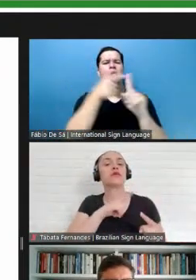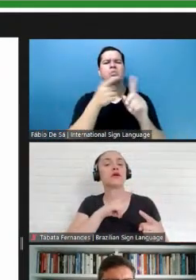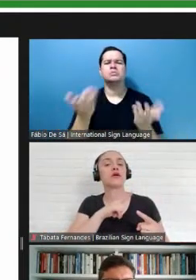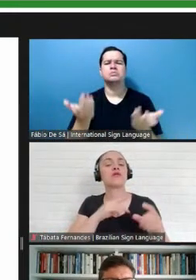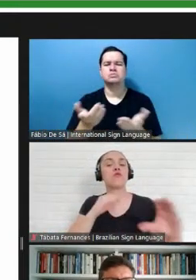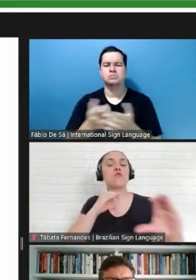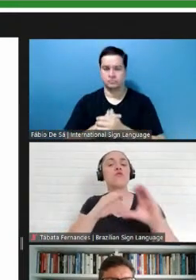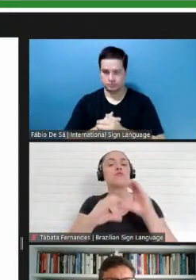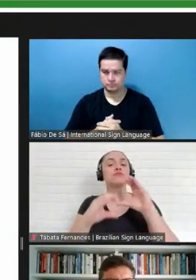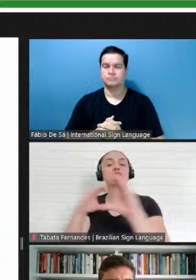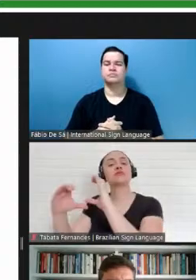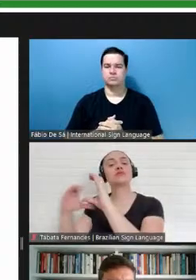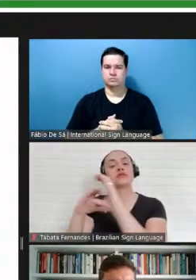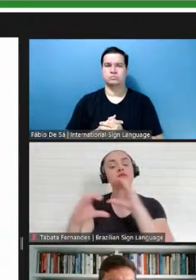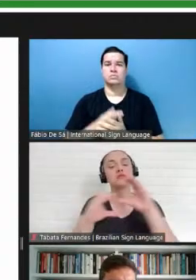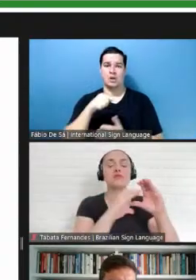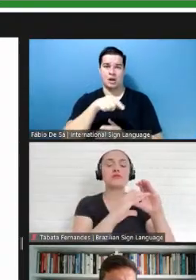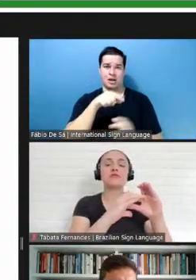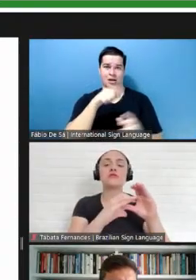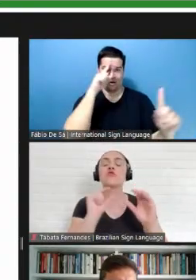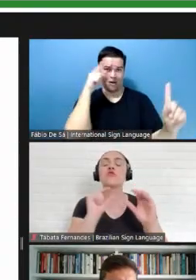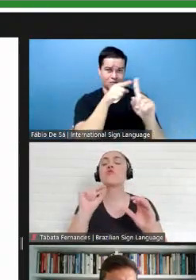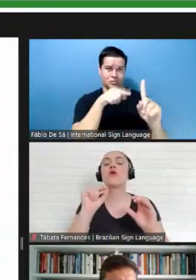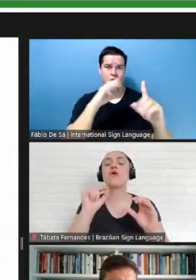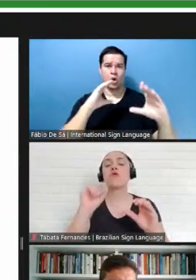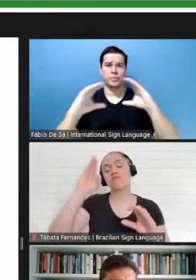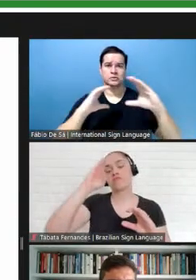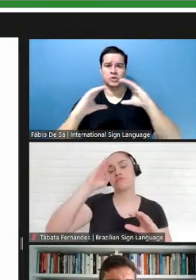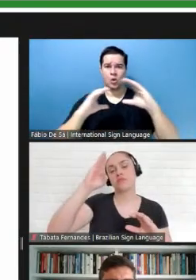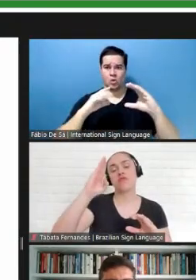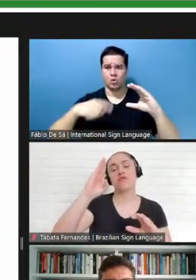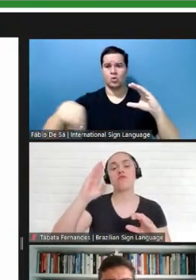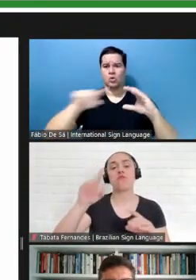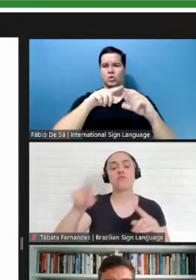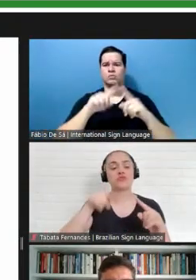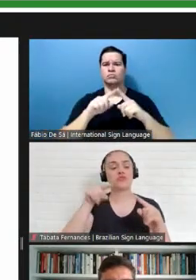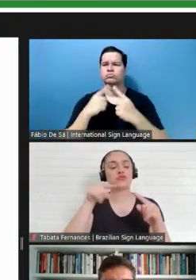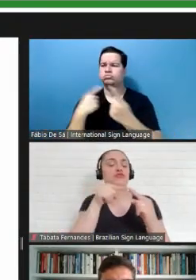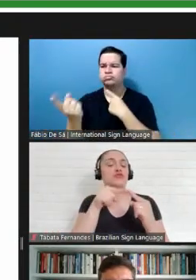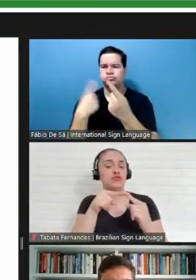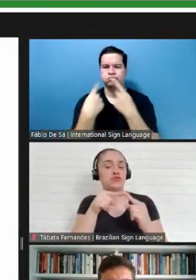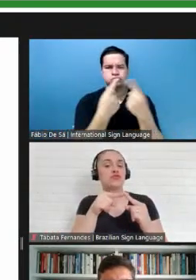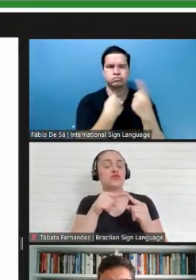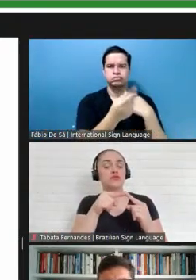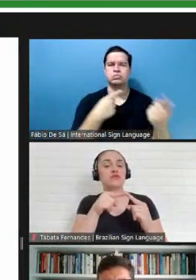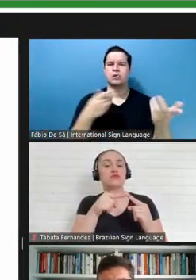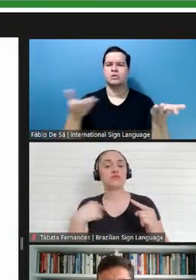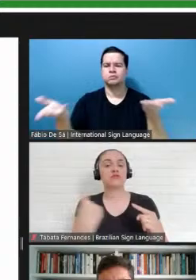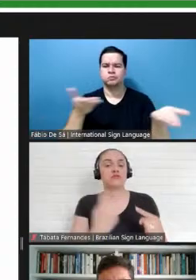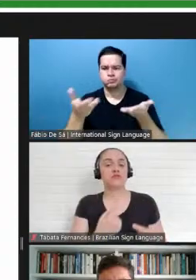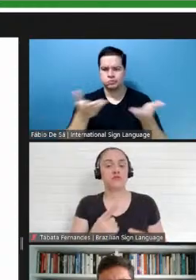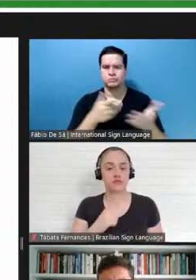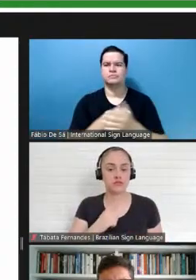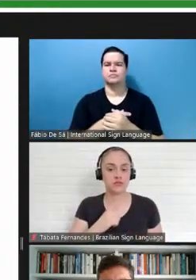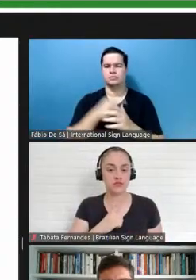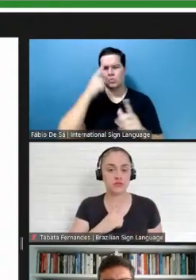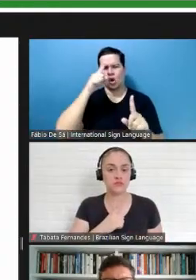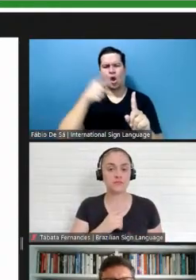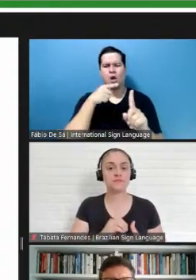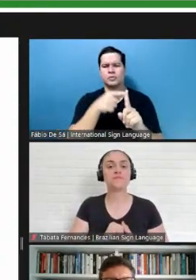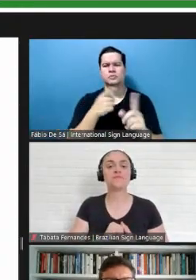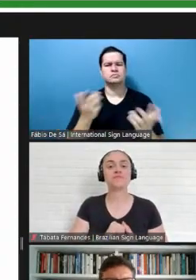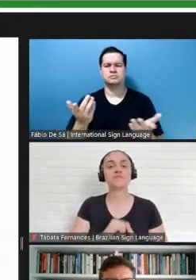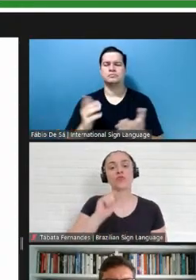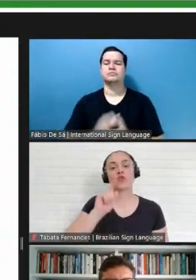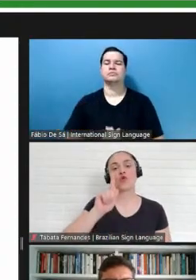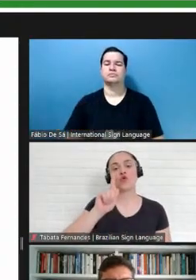learners, communicating the relevance and purpose of a learning goal. The Goalbook app is